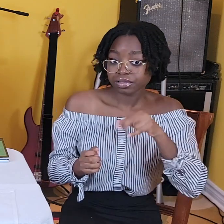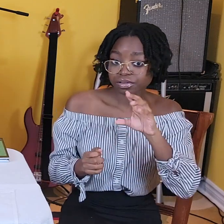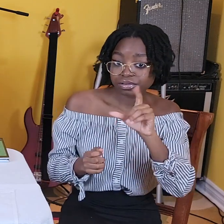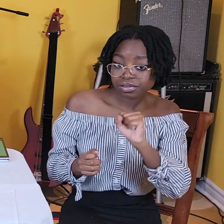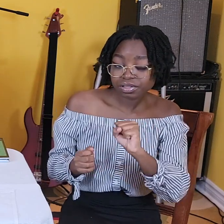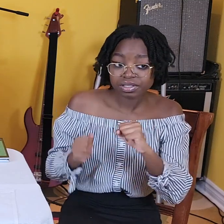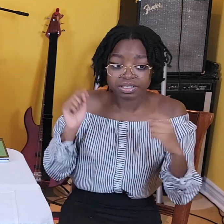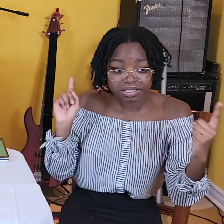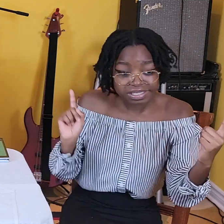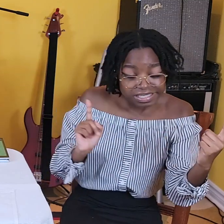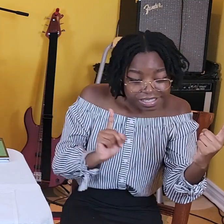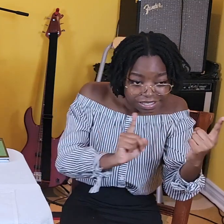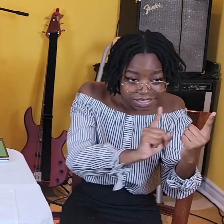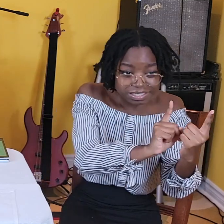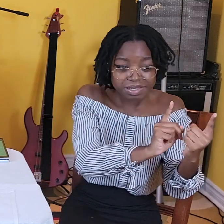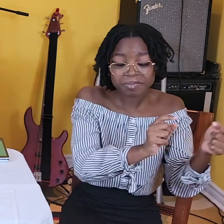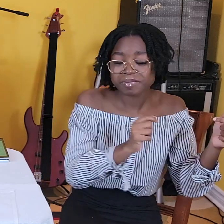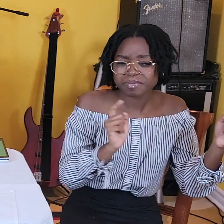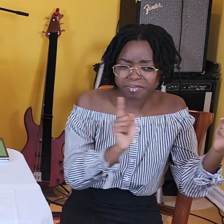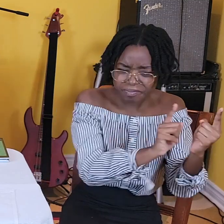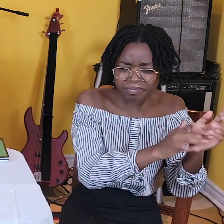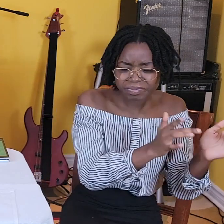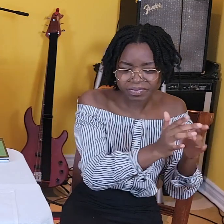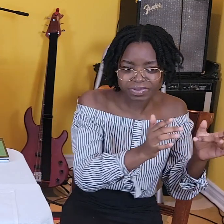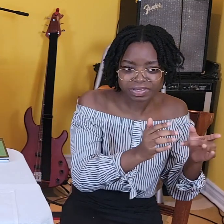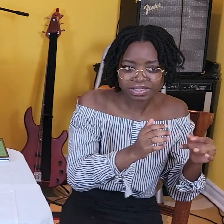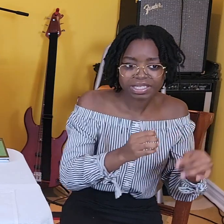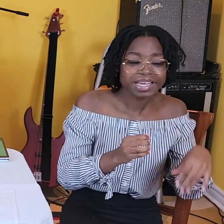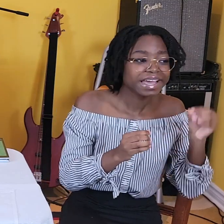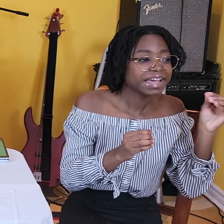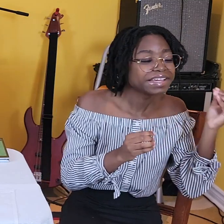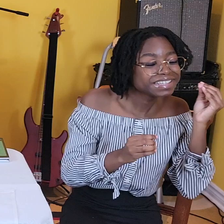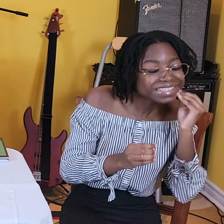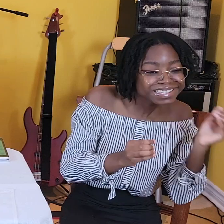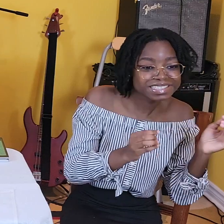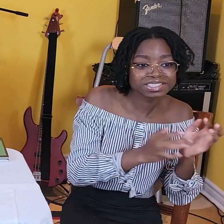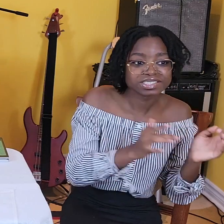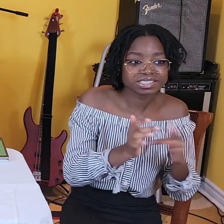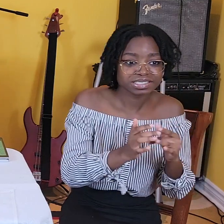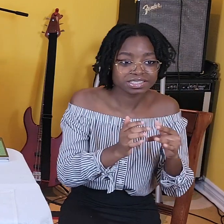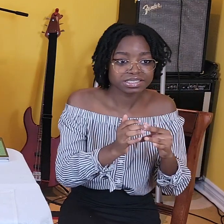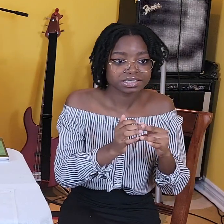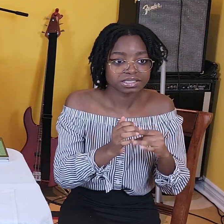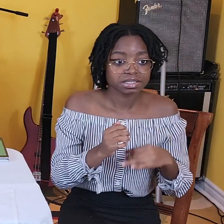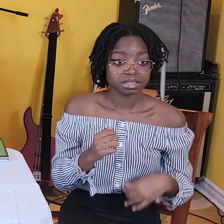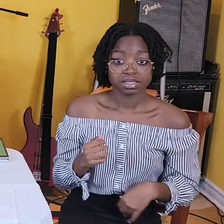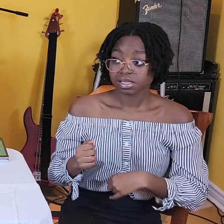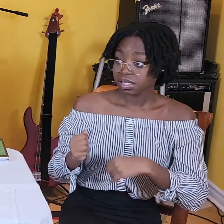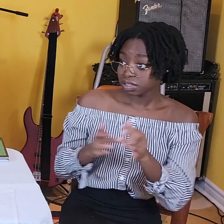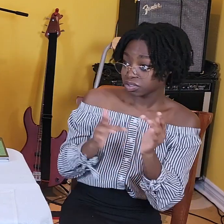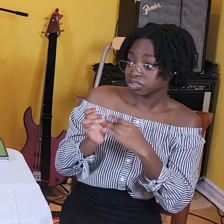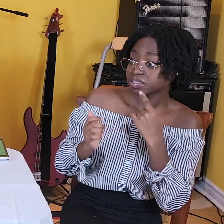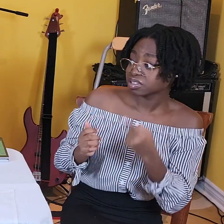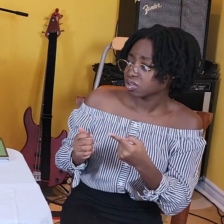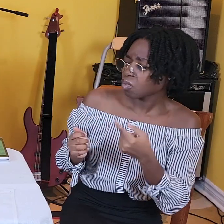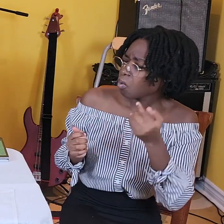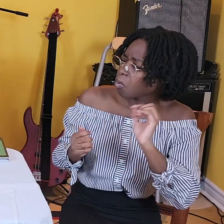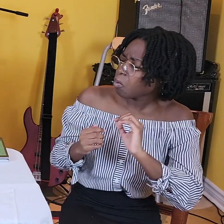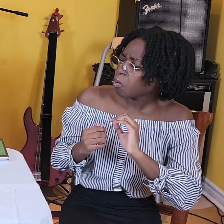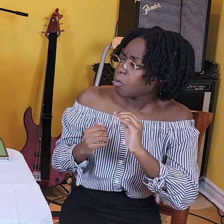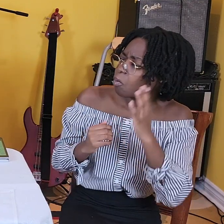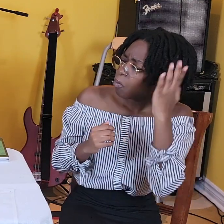him, 'Friend, why have you come?' Then they came and laid hands on Jesus and took him. And